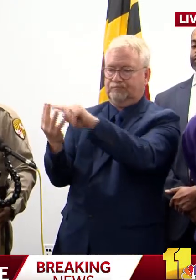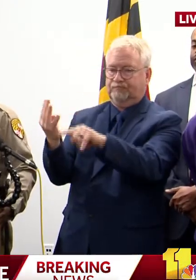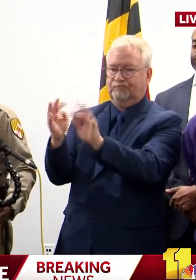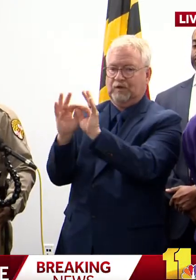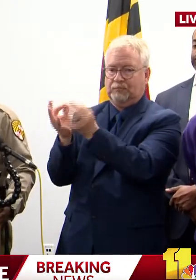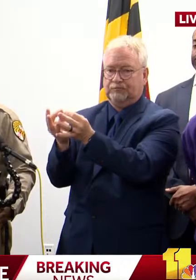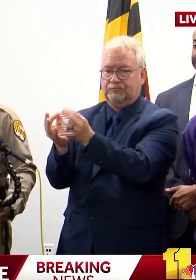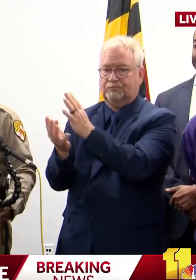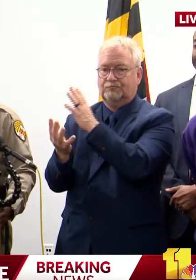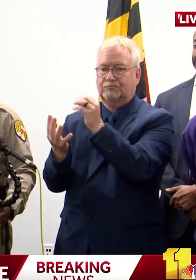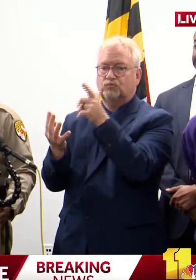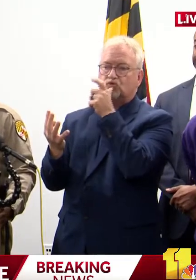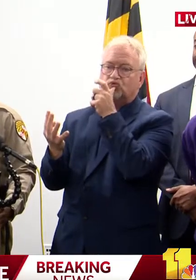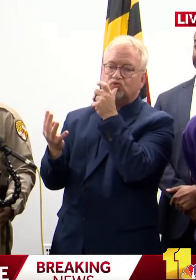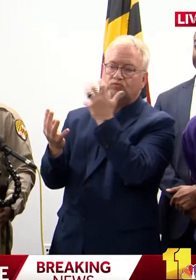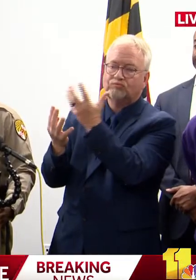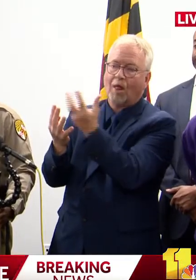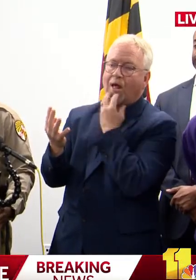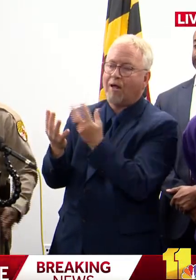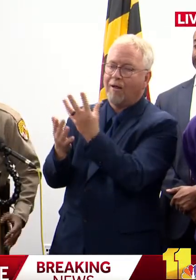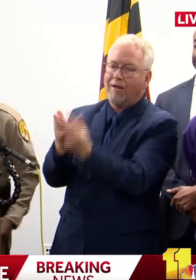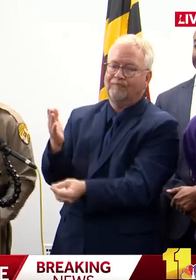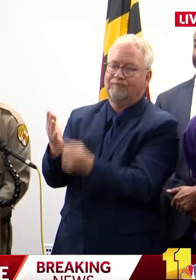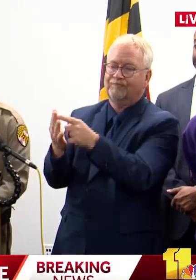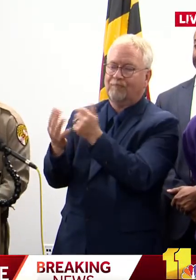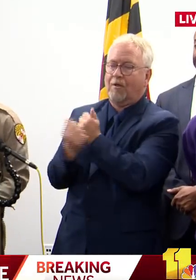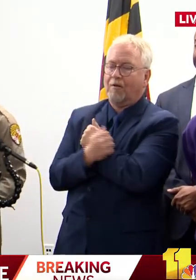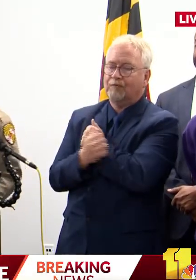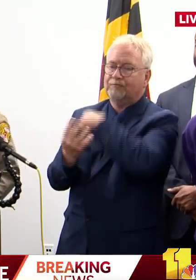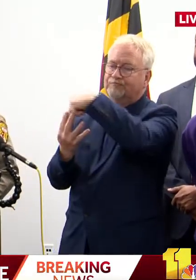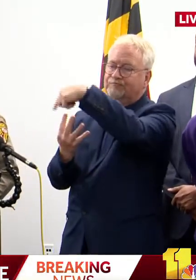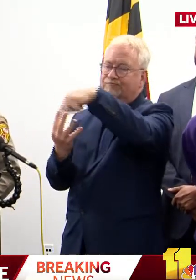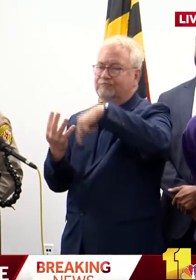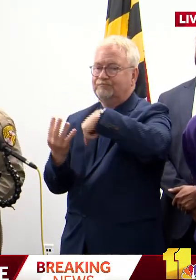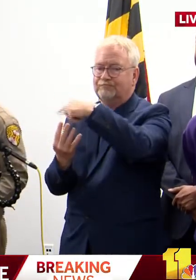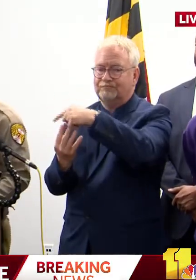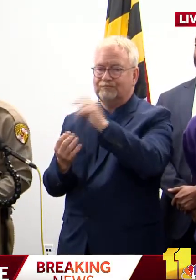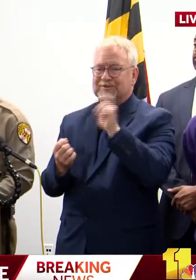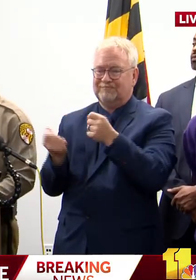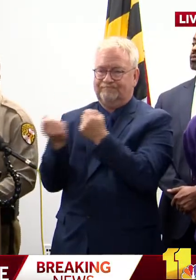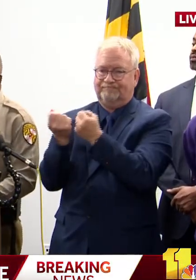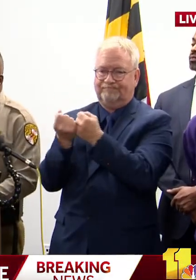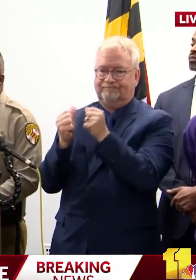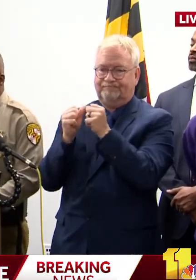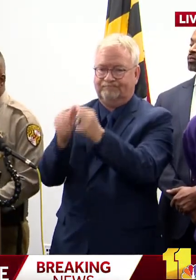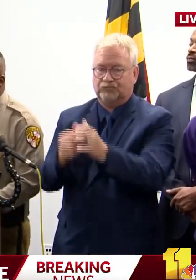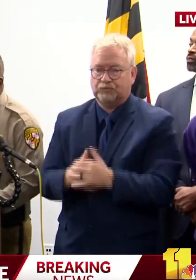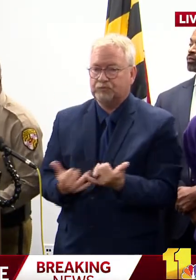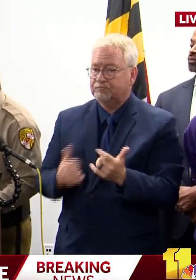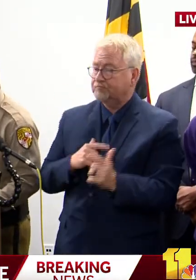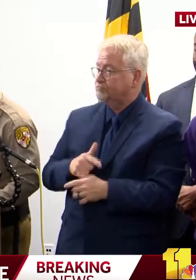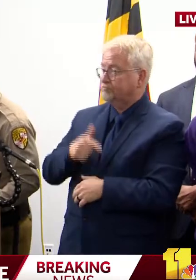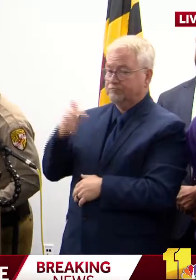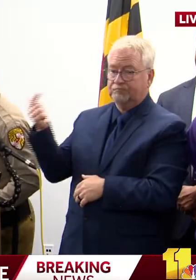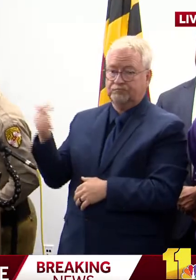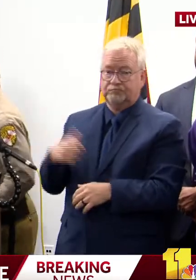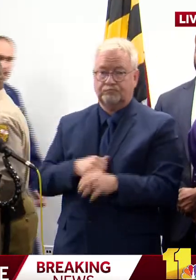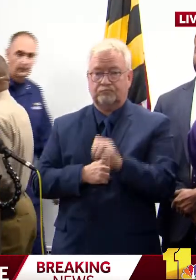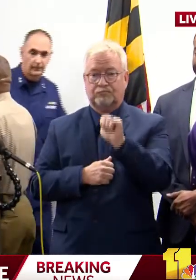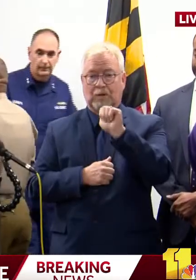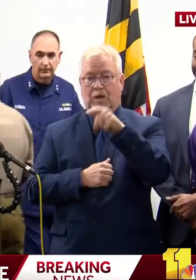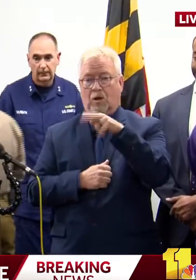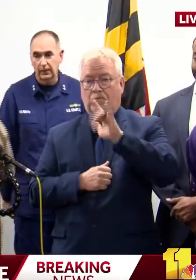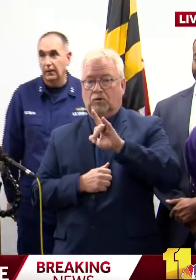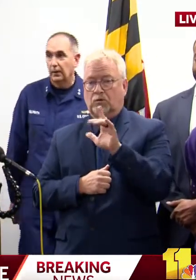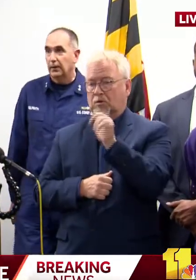love and they lost. They're going to need your love and support. And I'll hand it off to the Admiral.